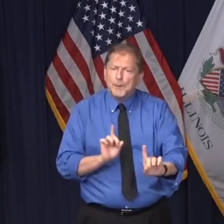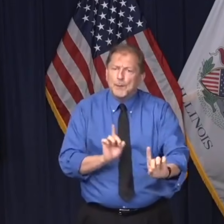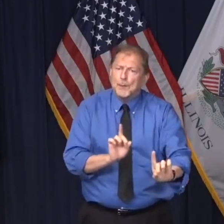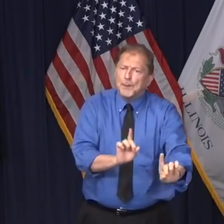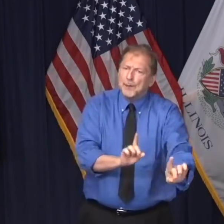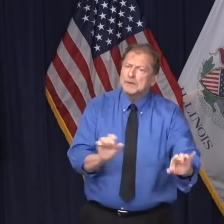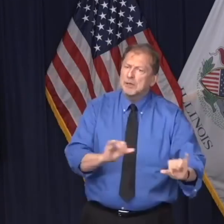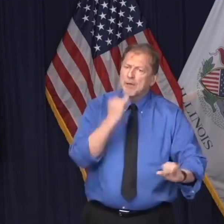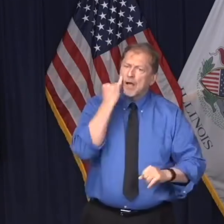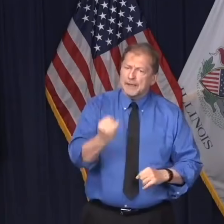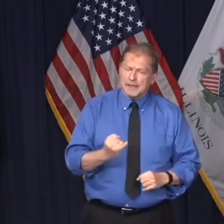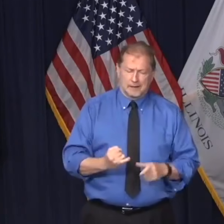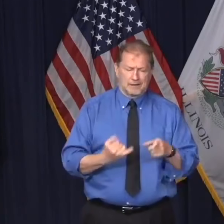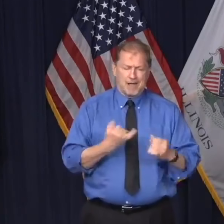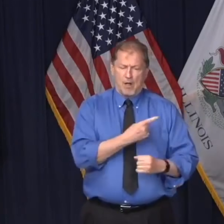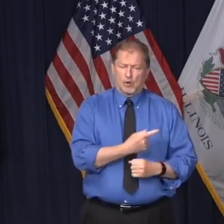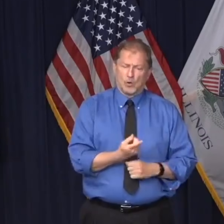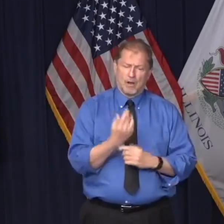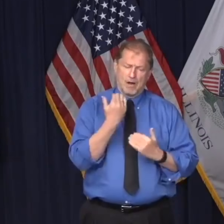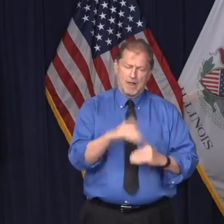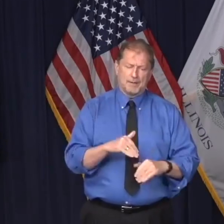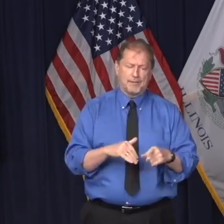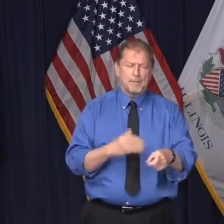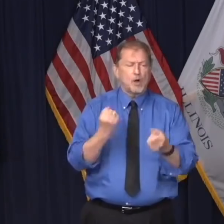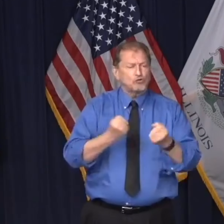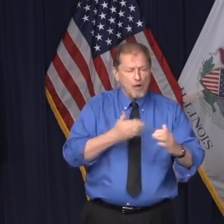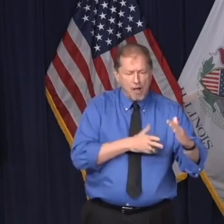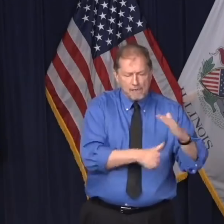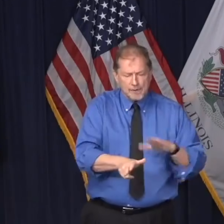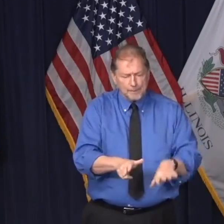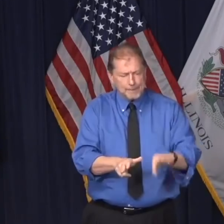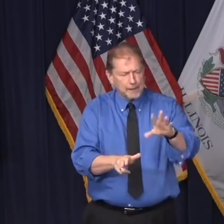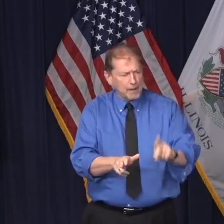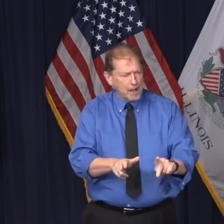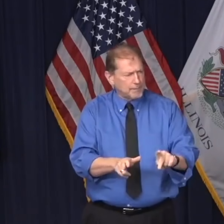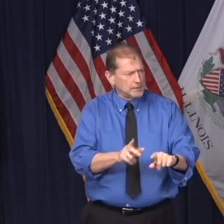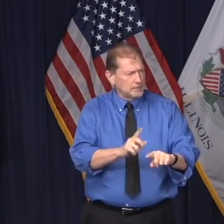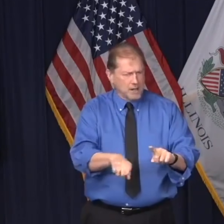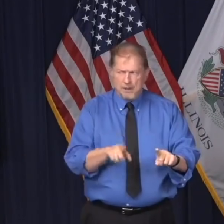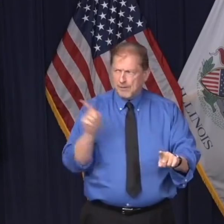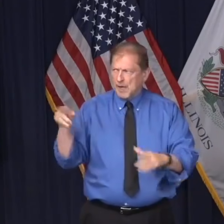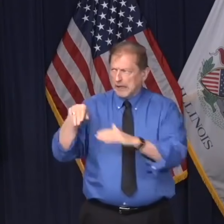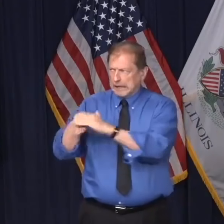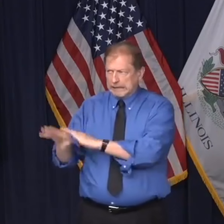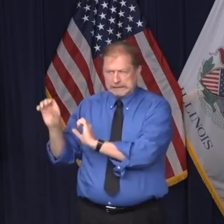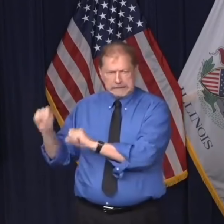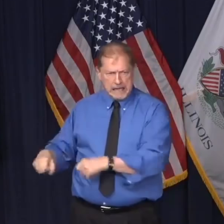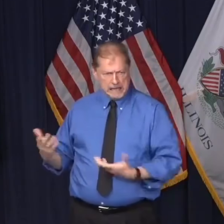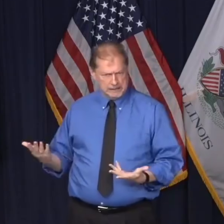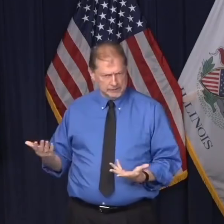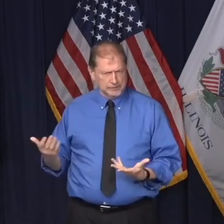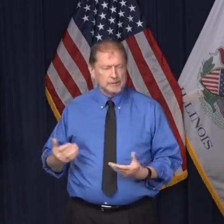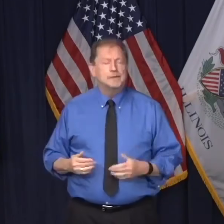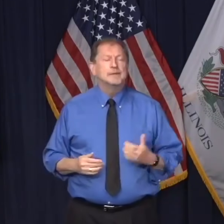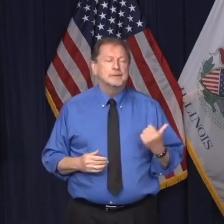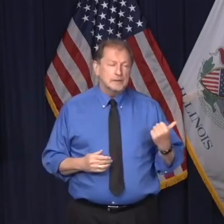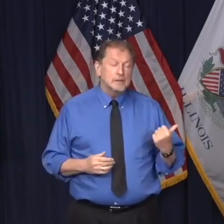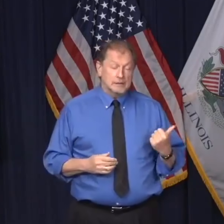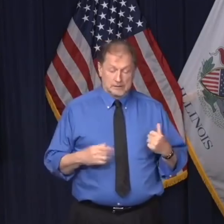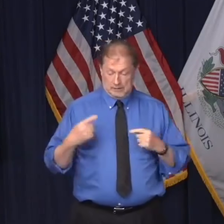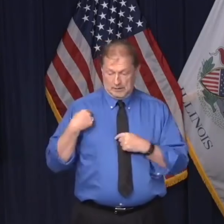and delivery? Yeah, one of the challenges that's come up during this crisis has been that, again, the list